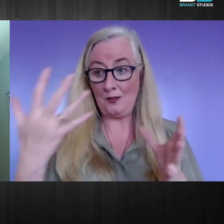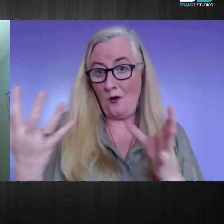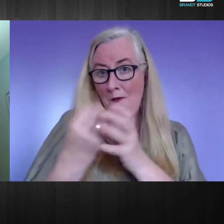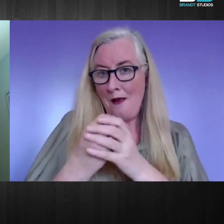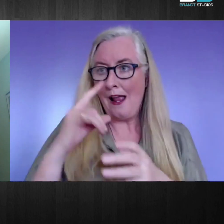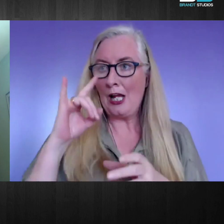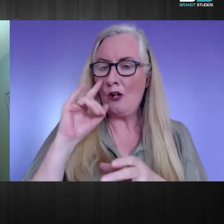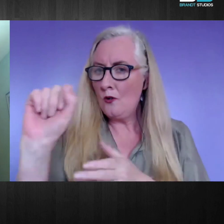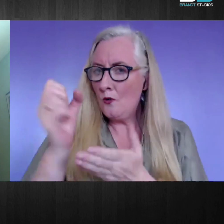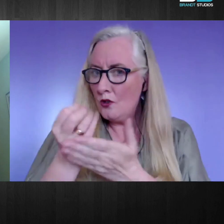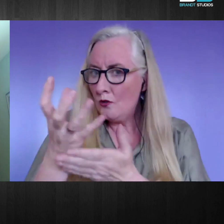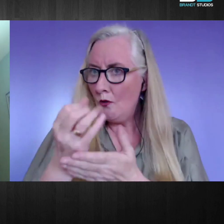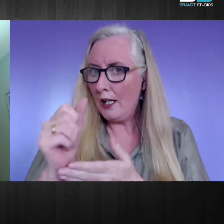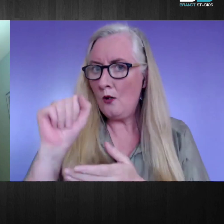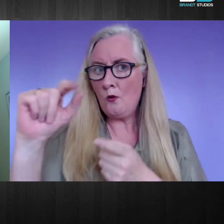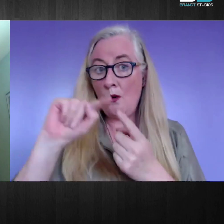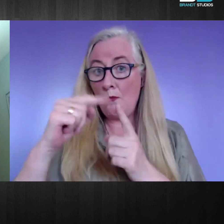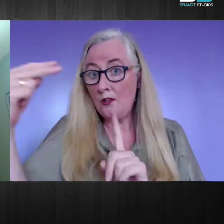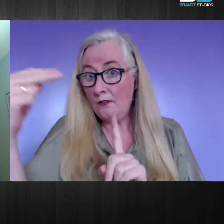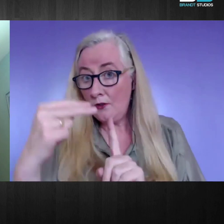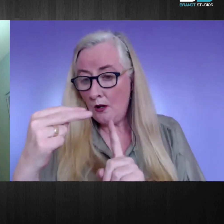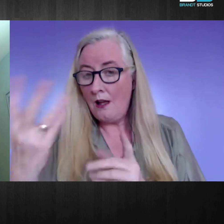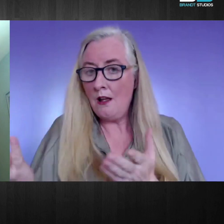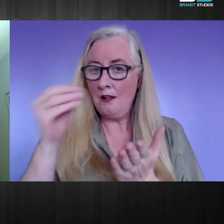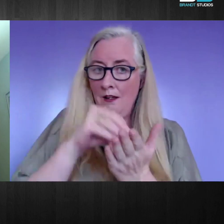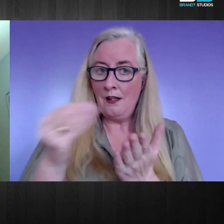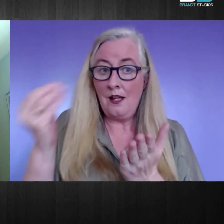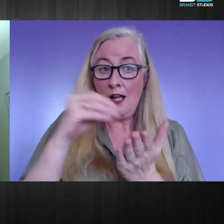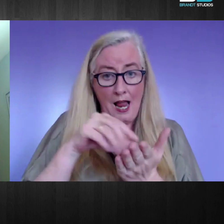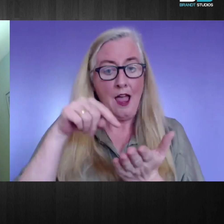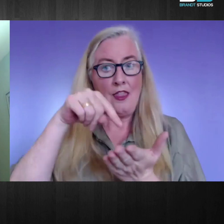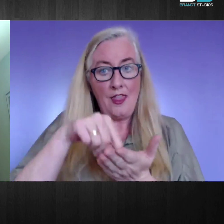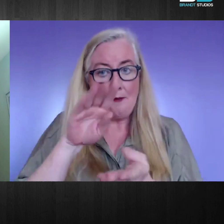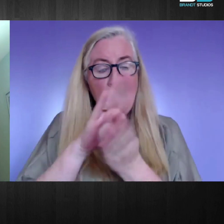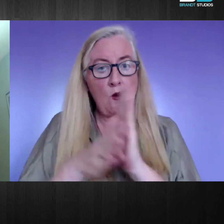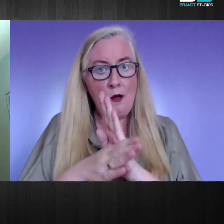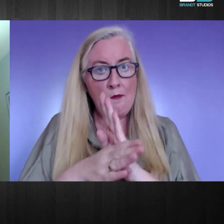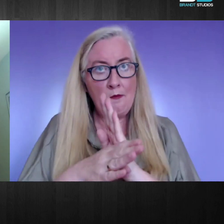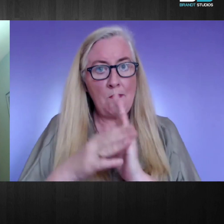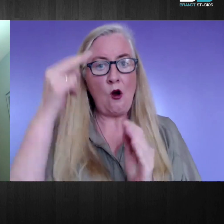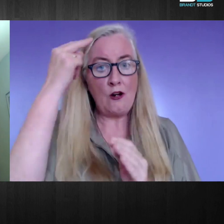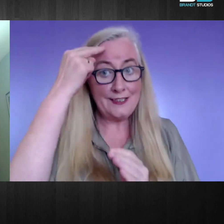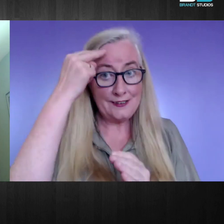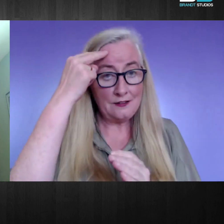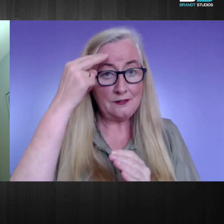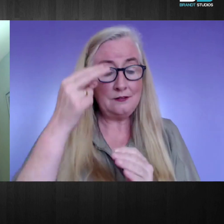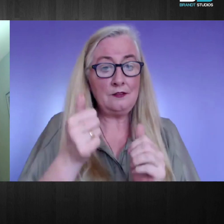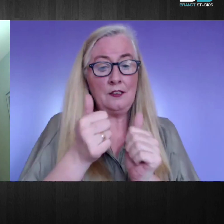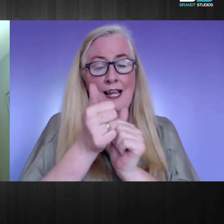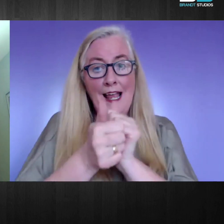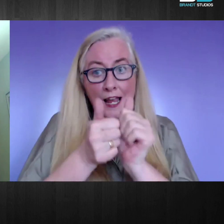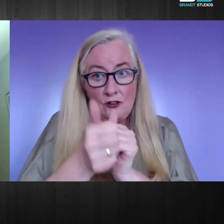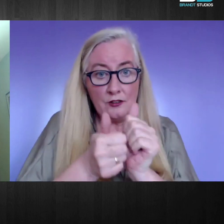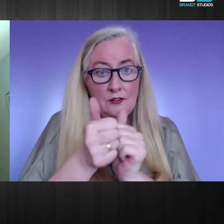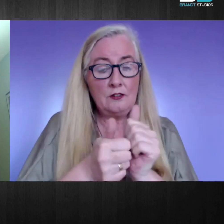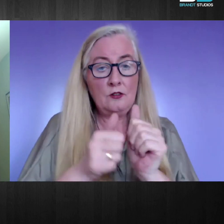of view. And that in turn can bring about shifts in understanding and action and lead to new ways of doing things